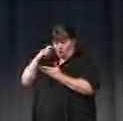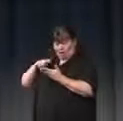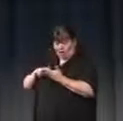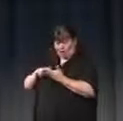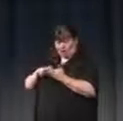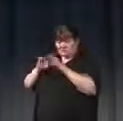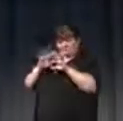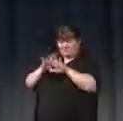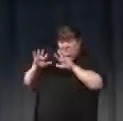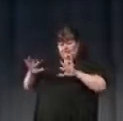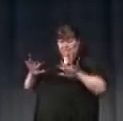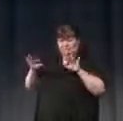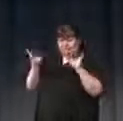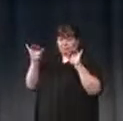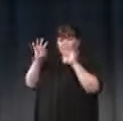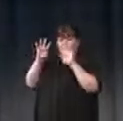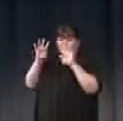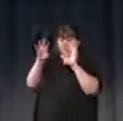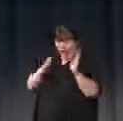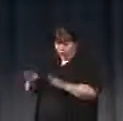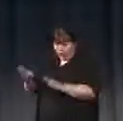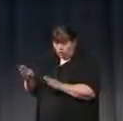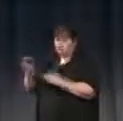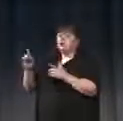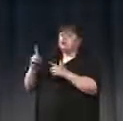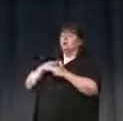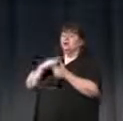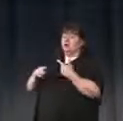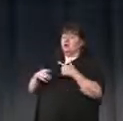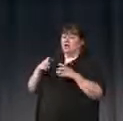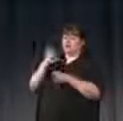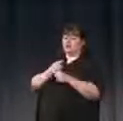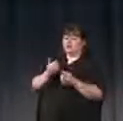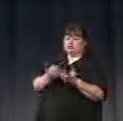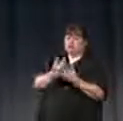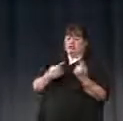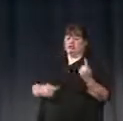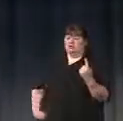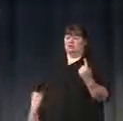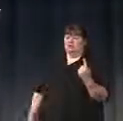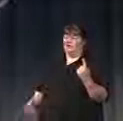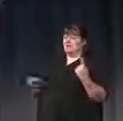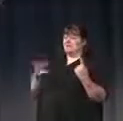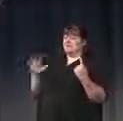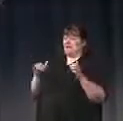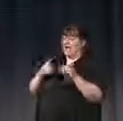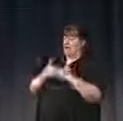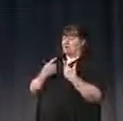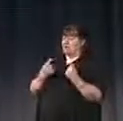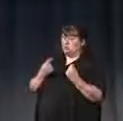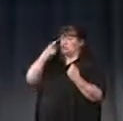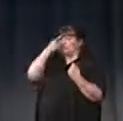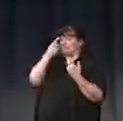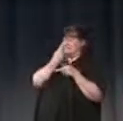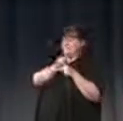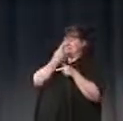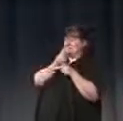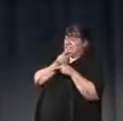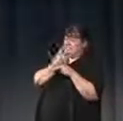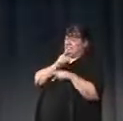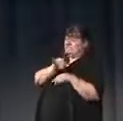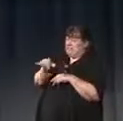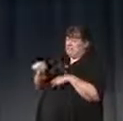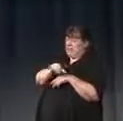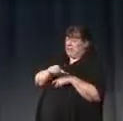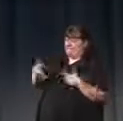this particular pattern, if it then gets this particular pattern, it's not really obvious how you should go about determining that those two things are the